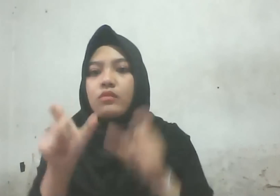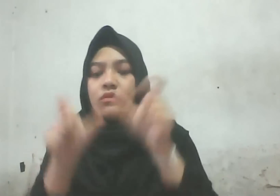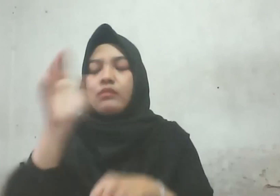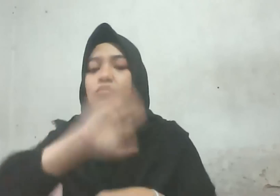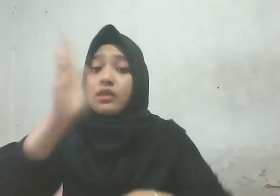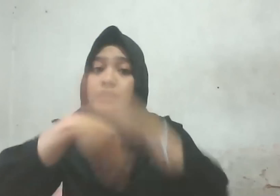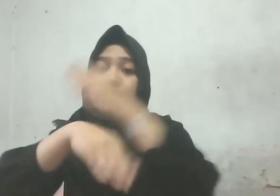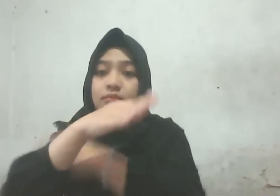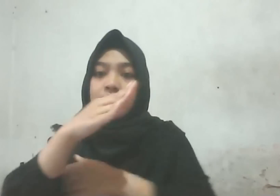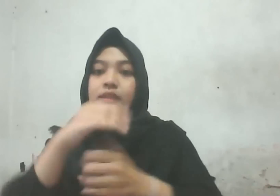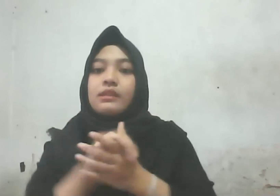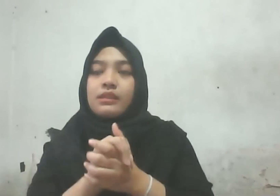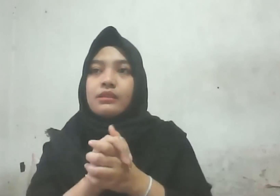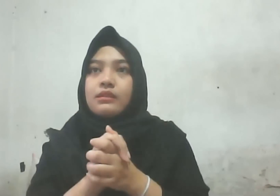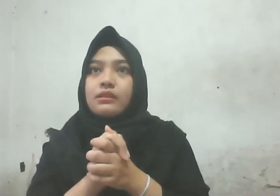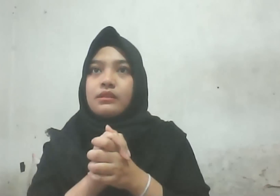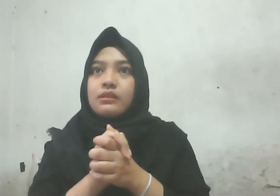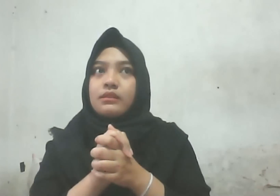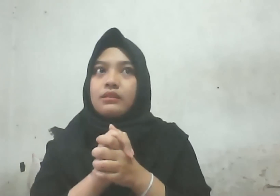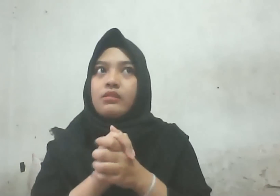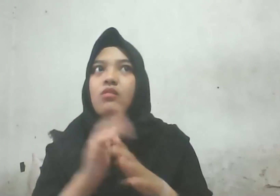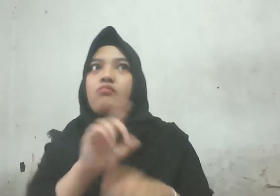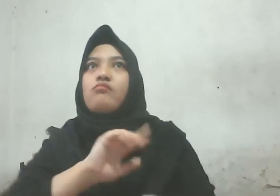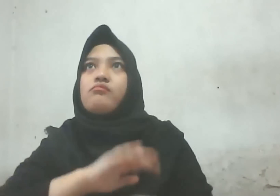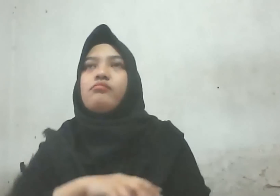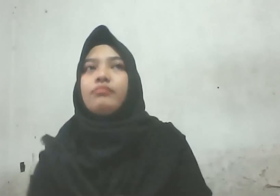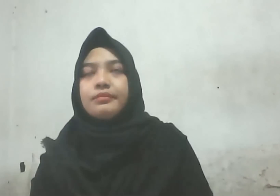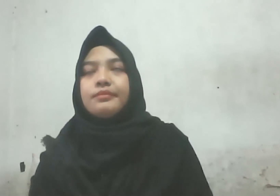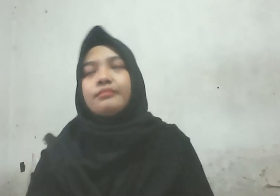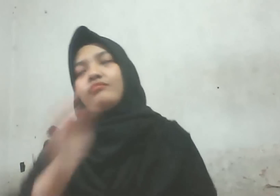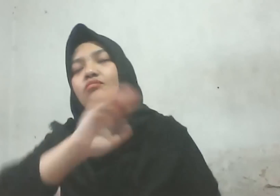which causes disabled people real problems.